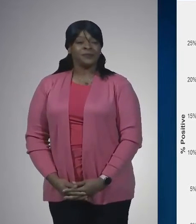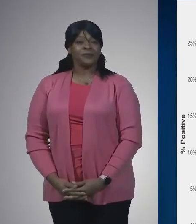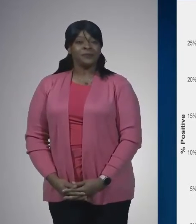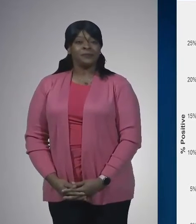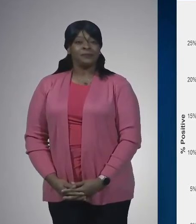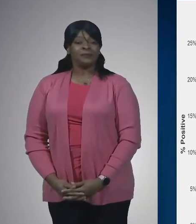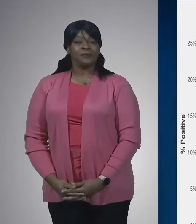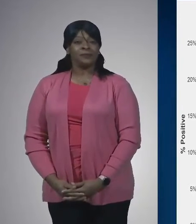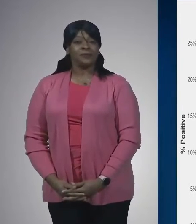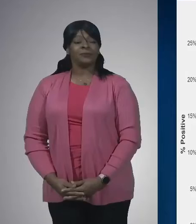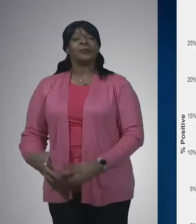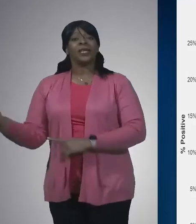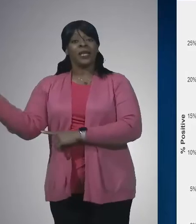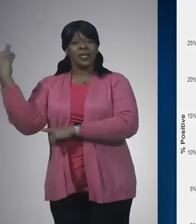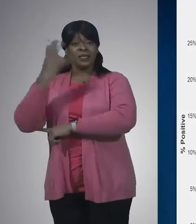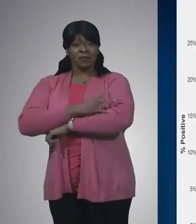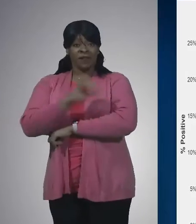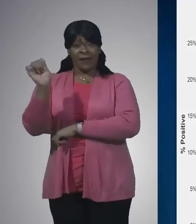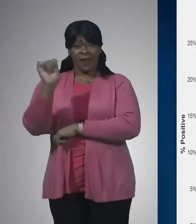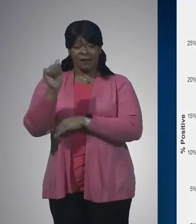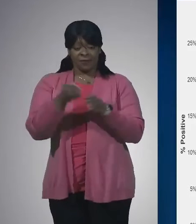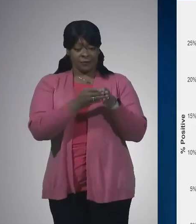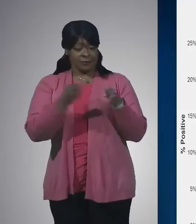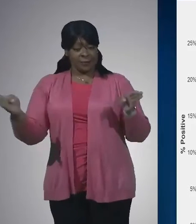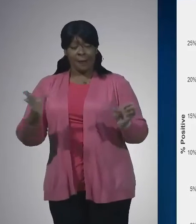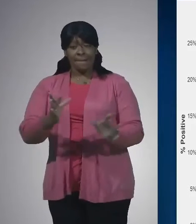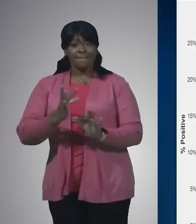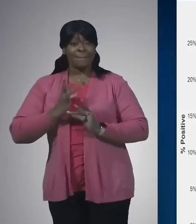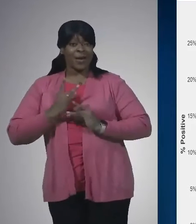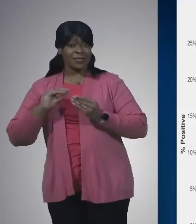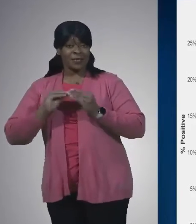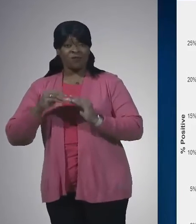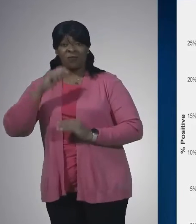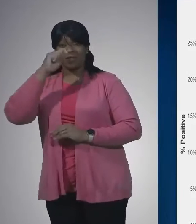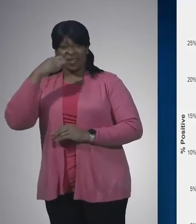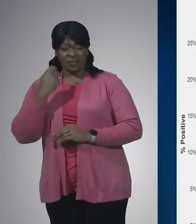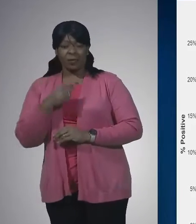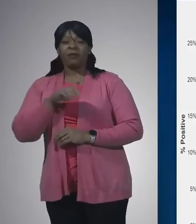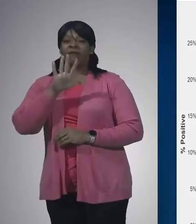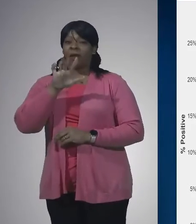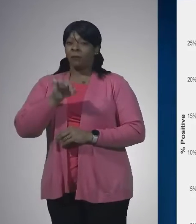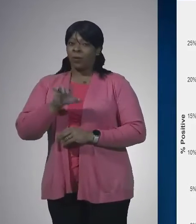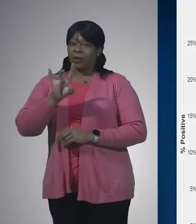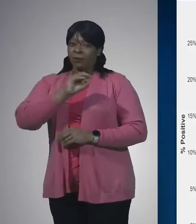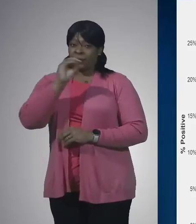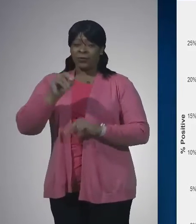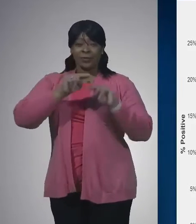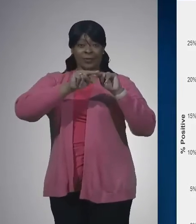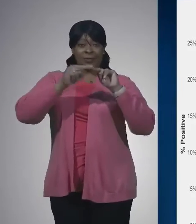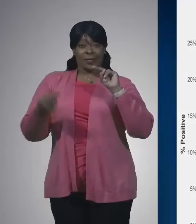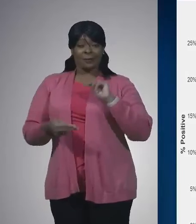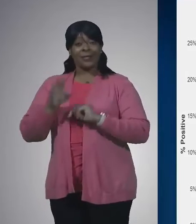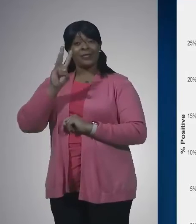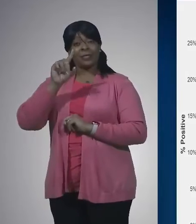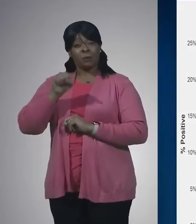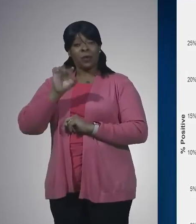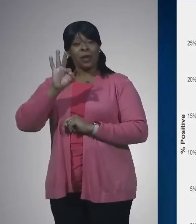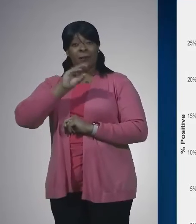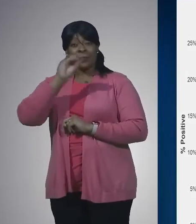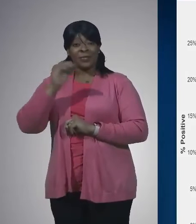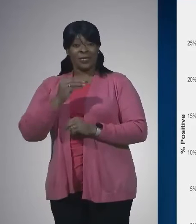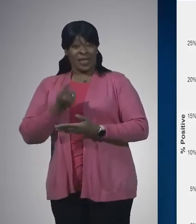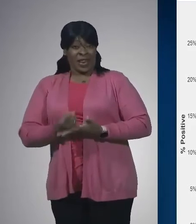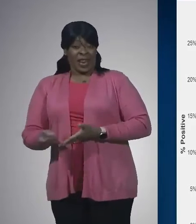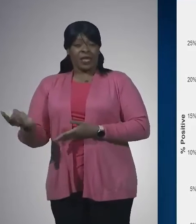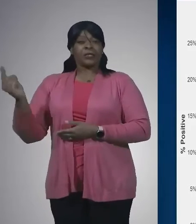The seven-day average test positivity rate is now 5.8%, down from 6.9% this